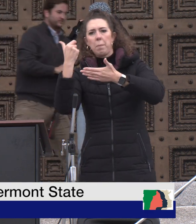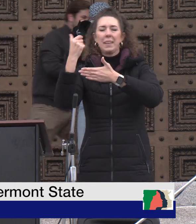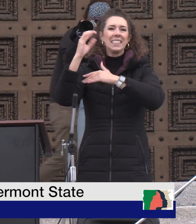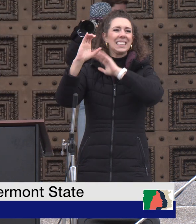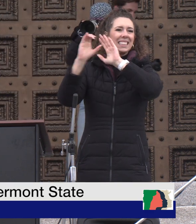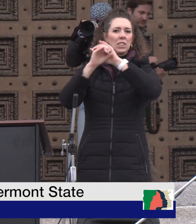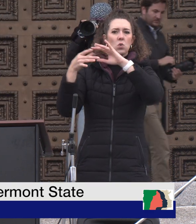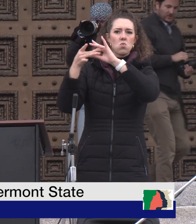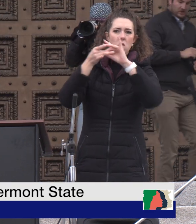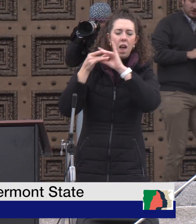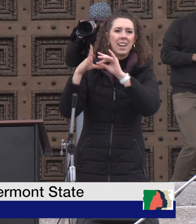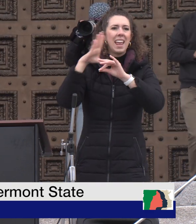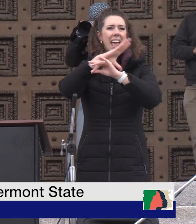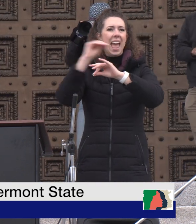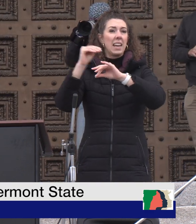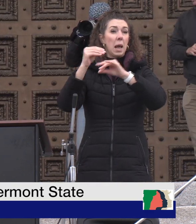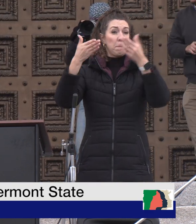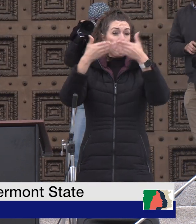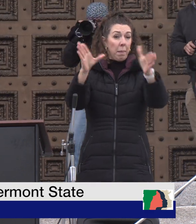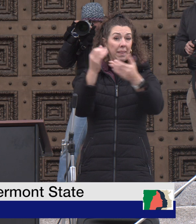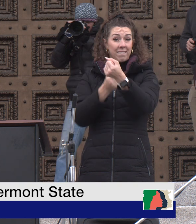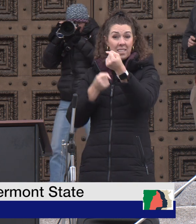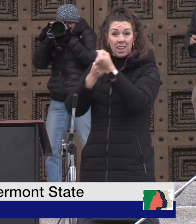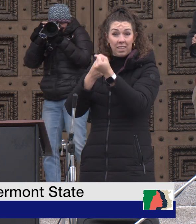to public funding of elections.